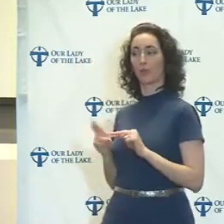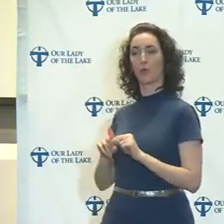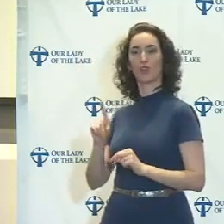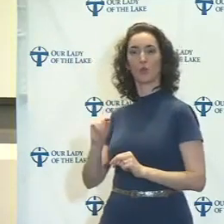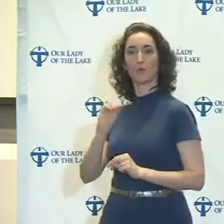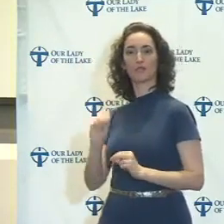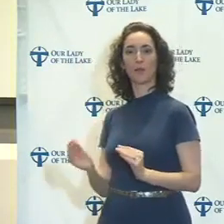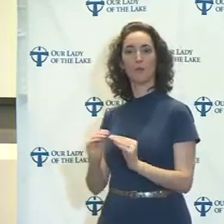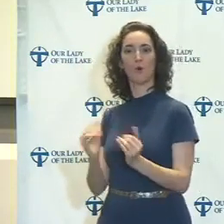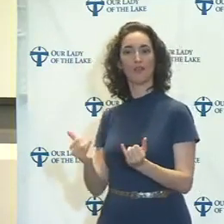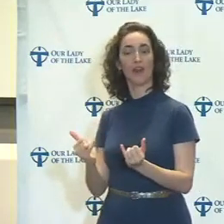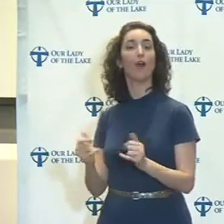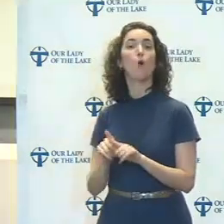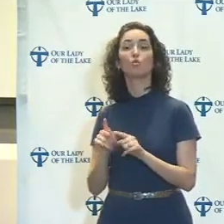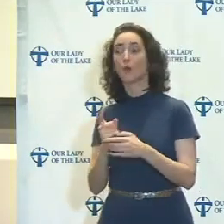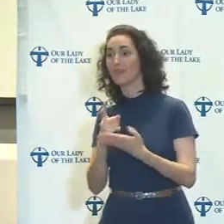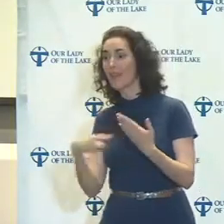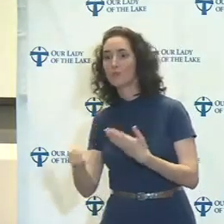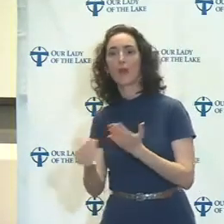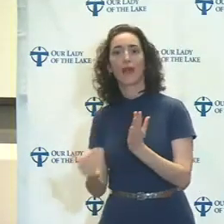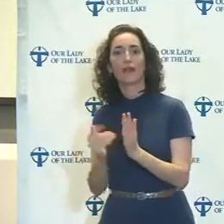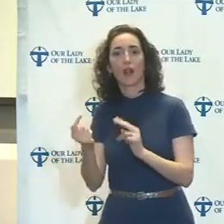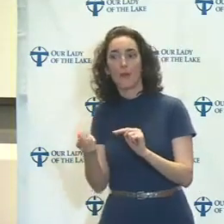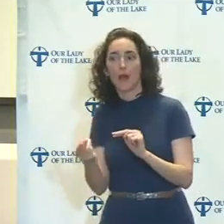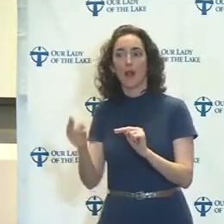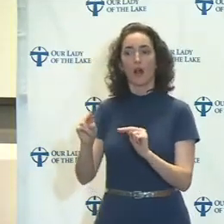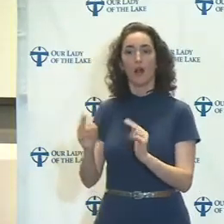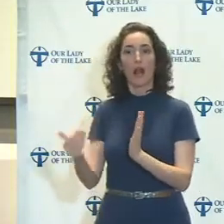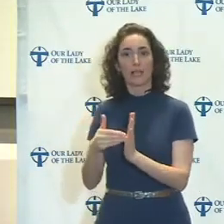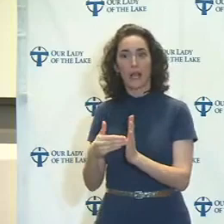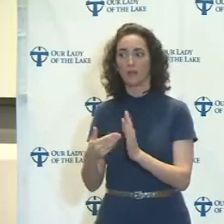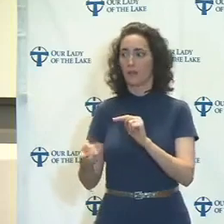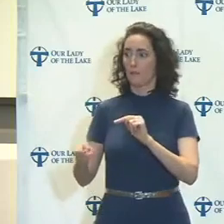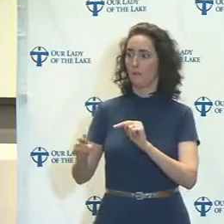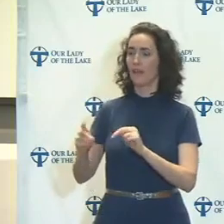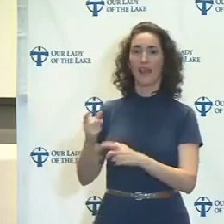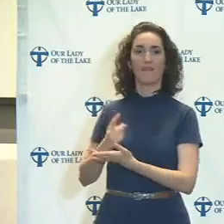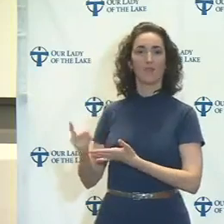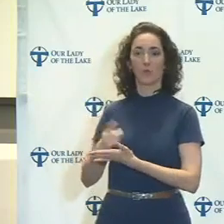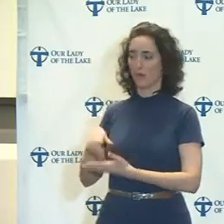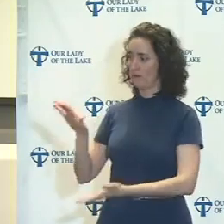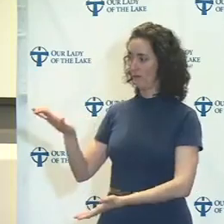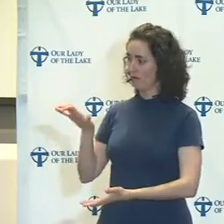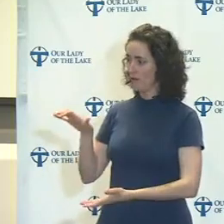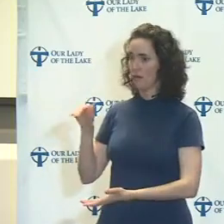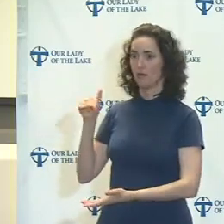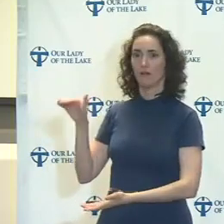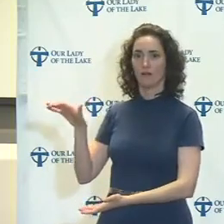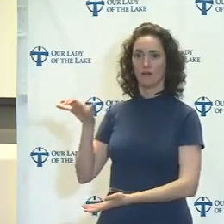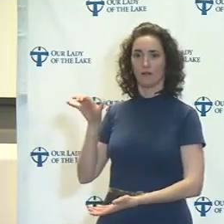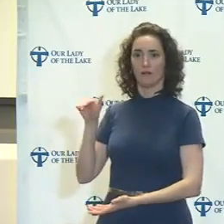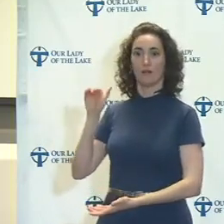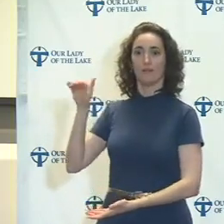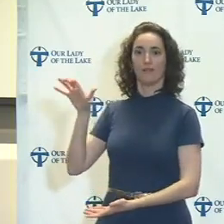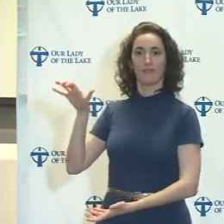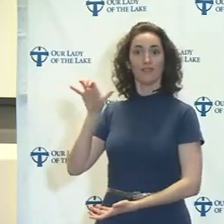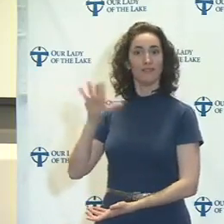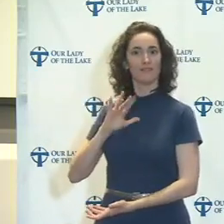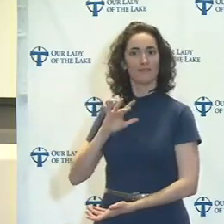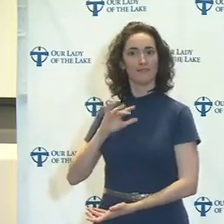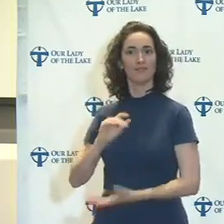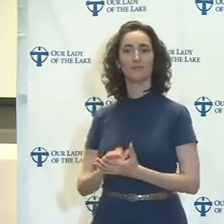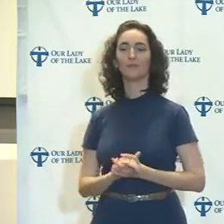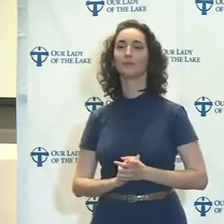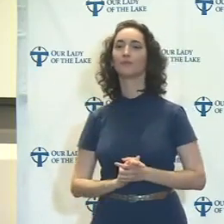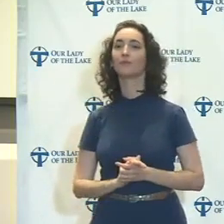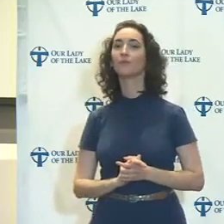know we'll have a little bump again as well in terms of the vaccine doses that will be available.